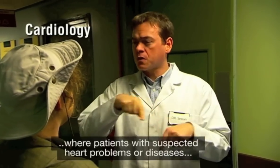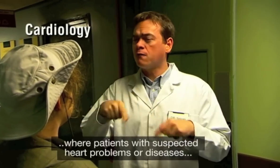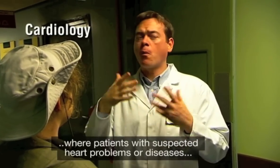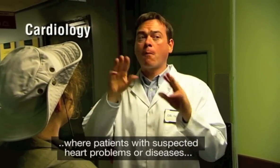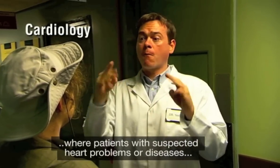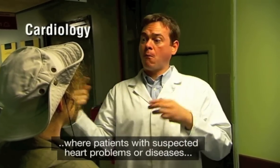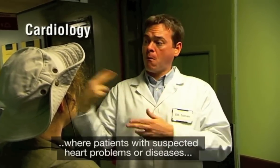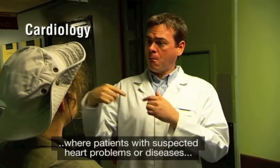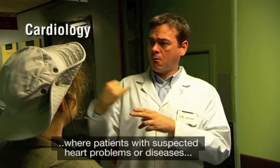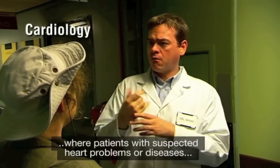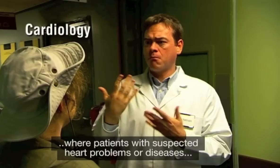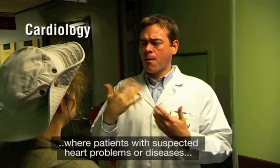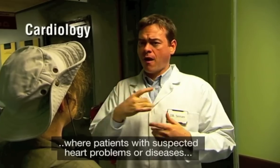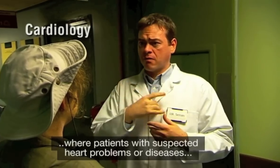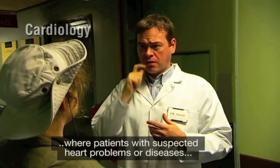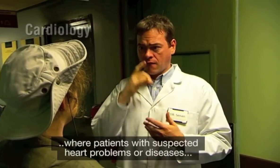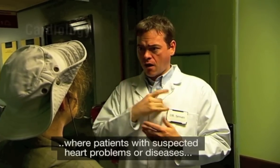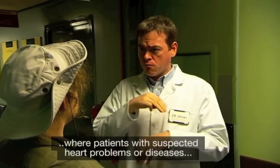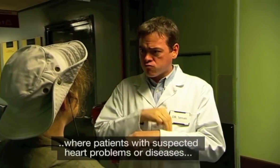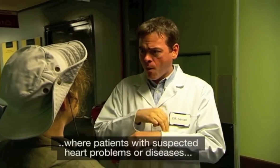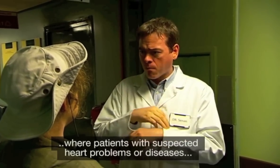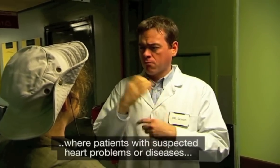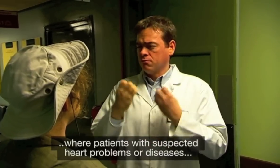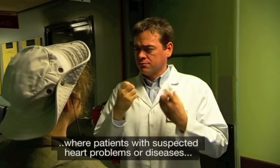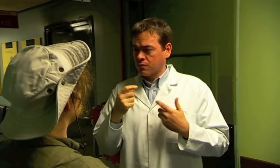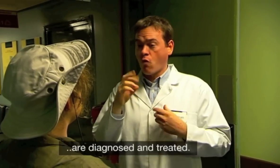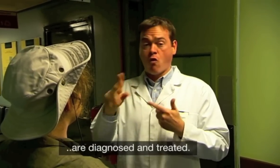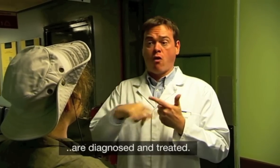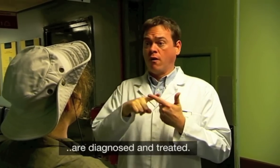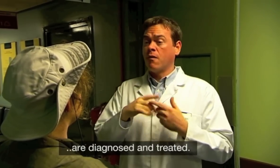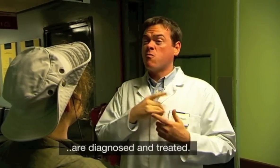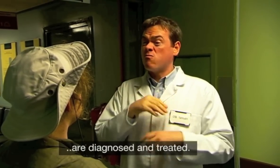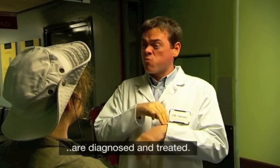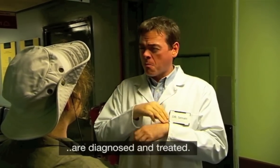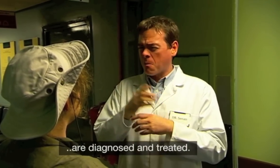where patients with suspected heart problems or diseases are diagnosed and treated.